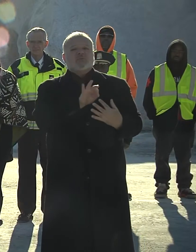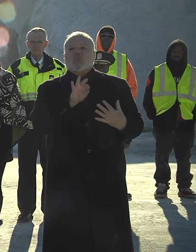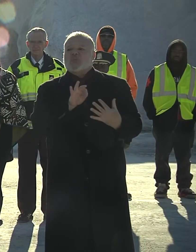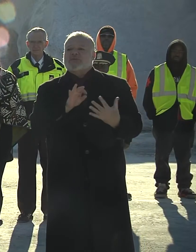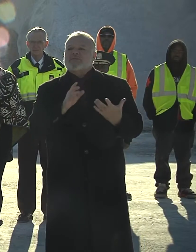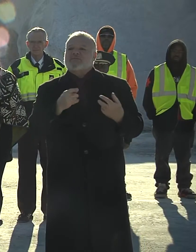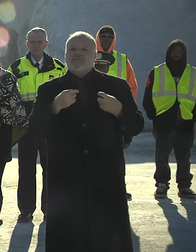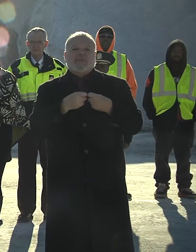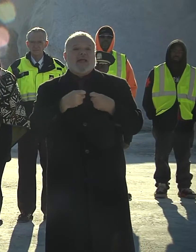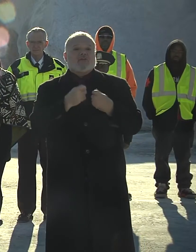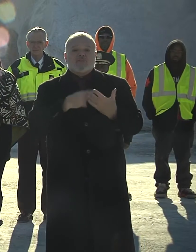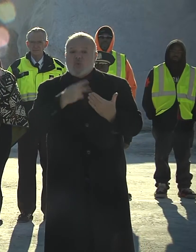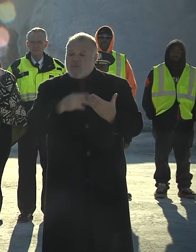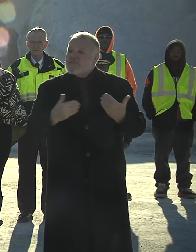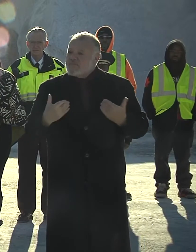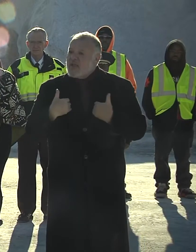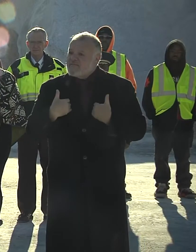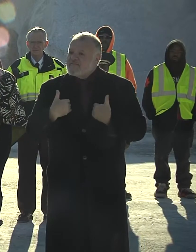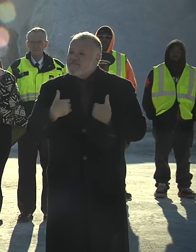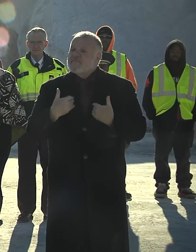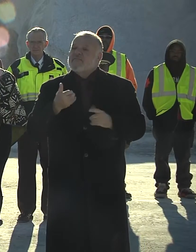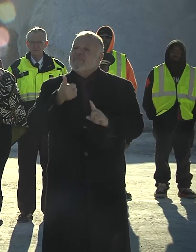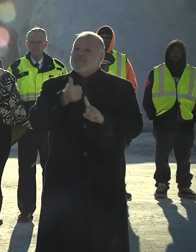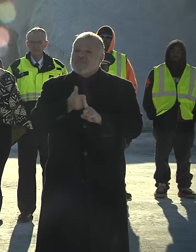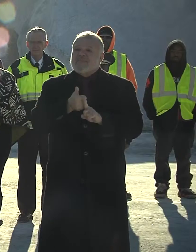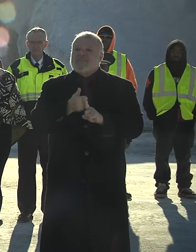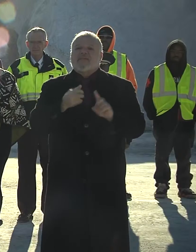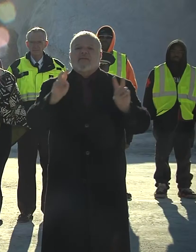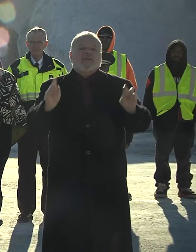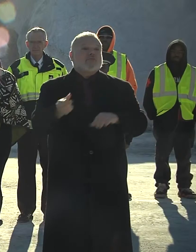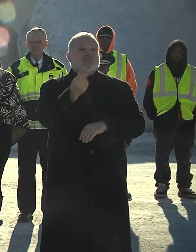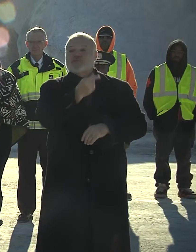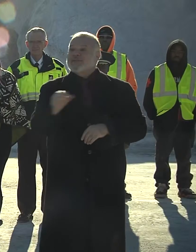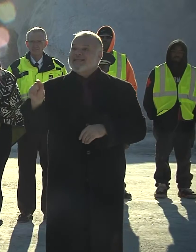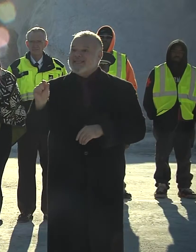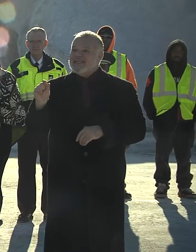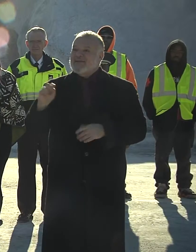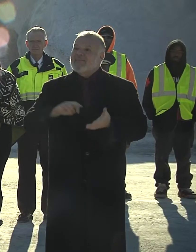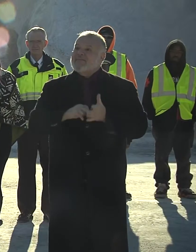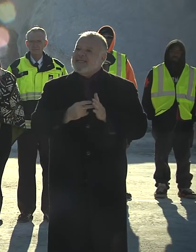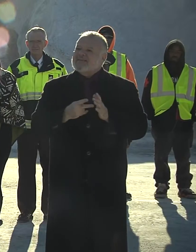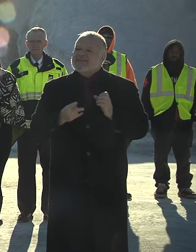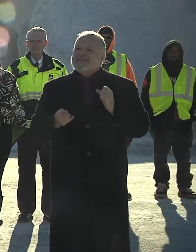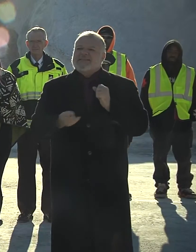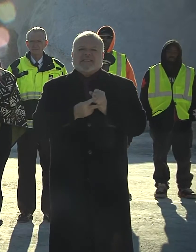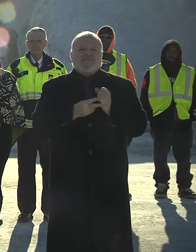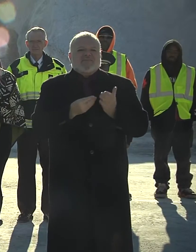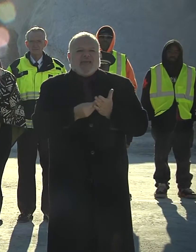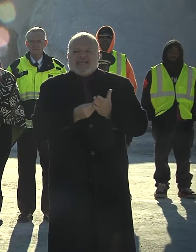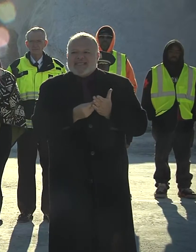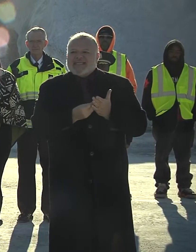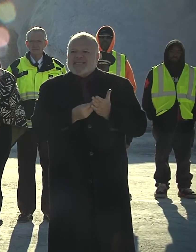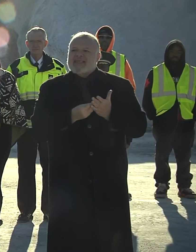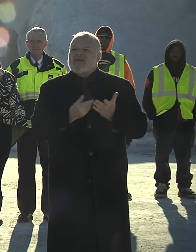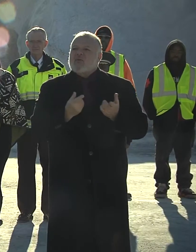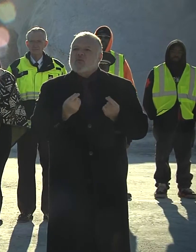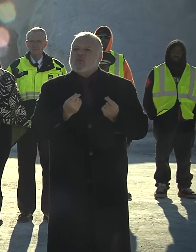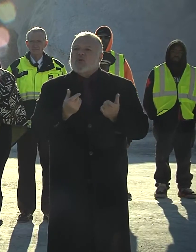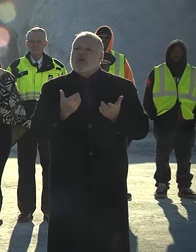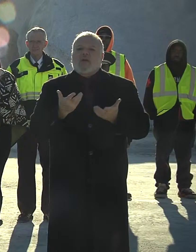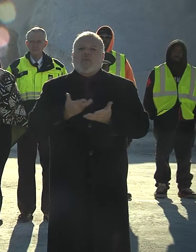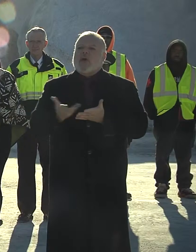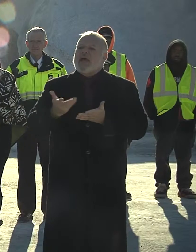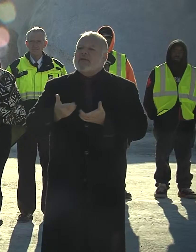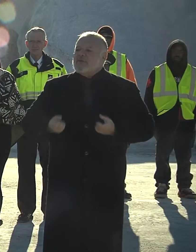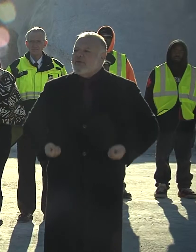going green, but saving money for that is much needed right now in every household. And I know Chief